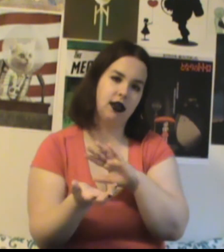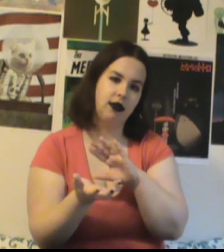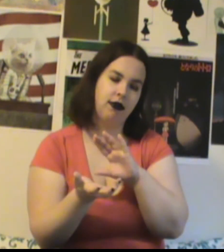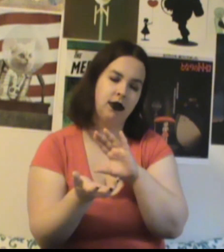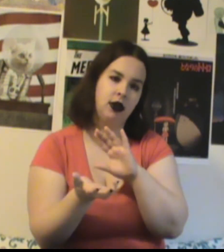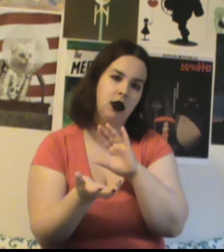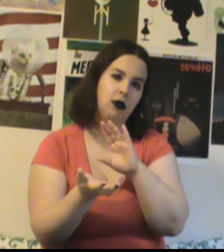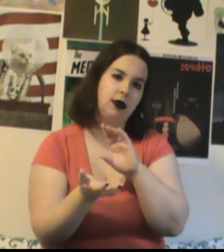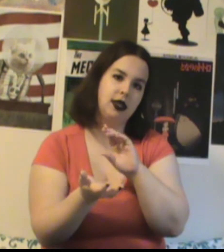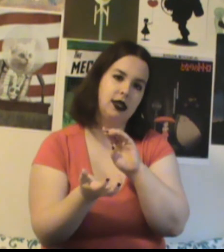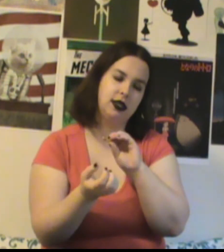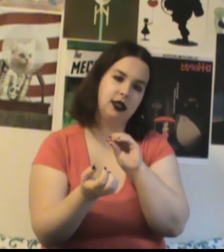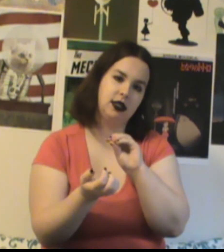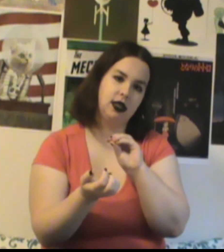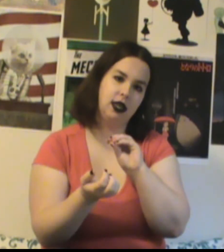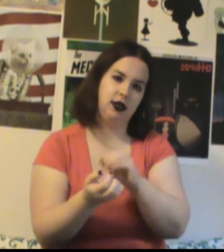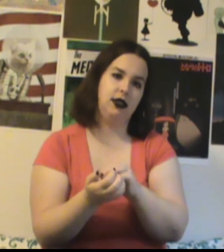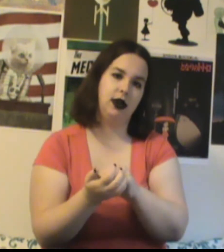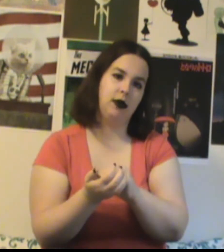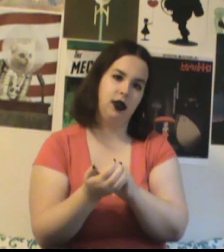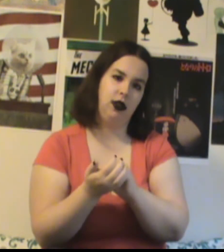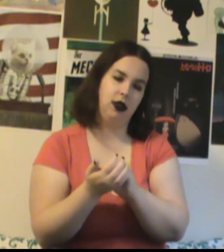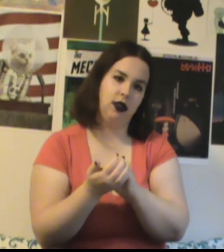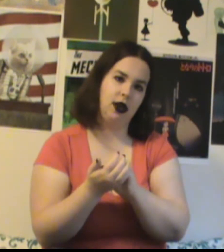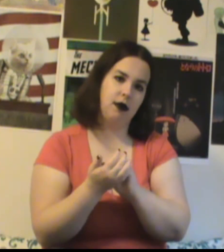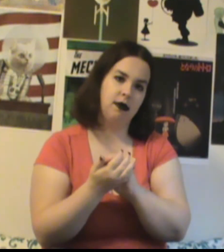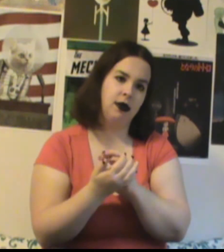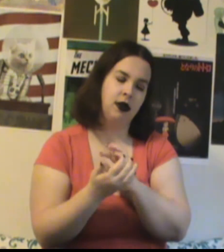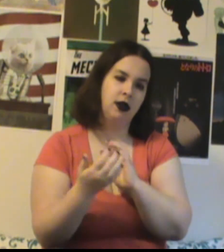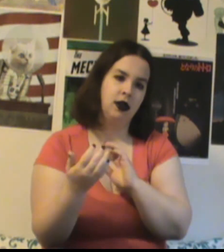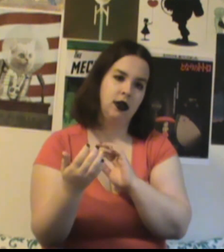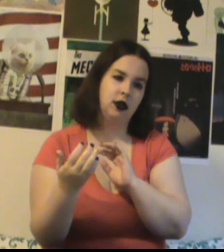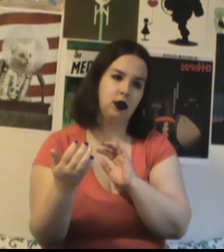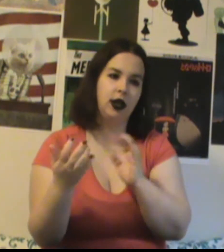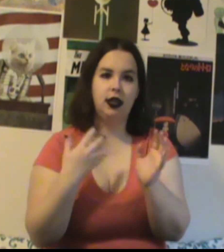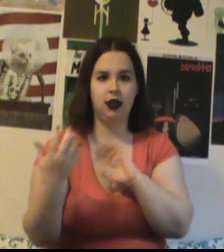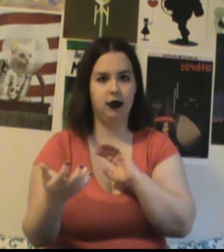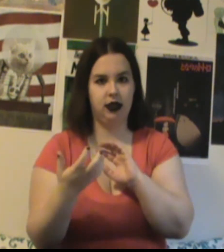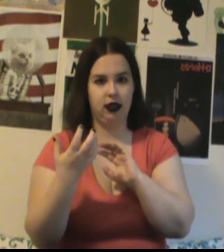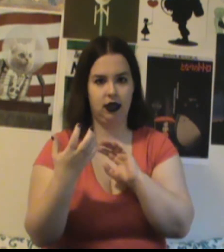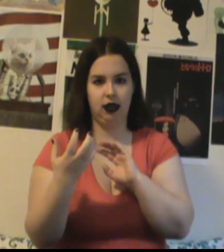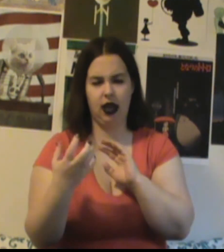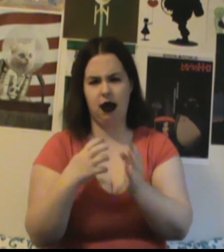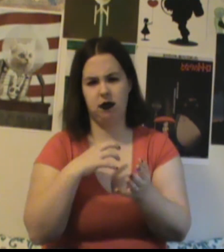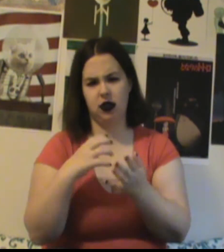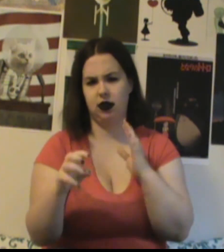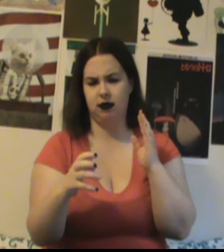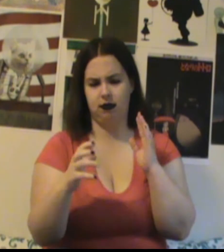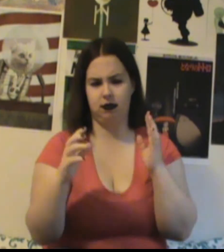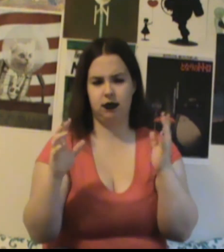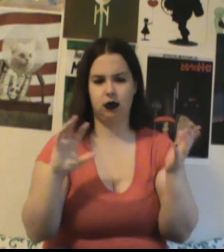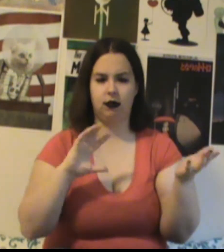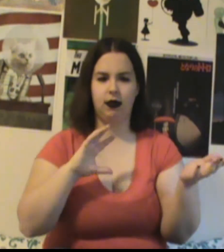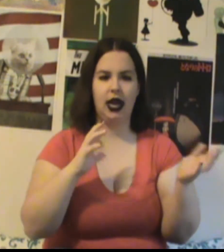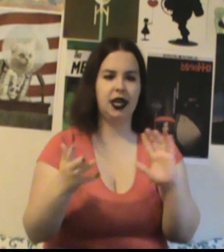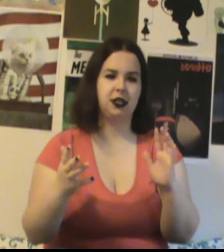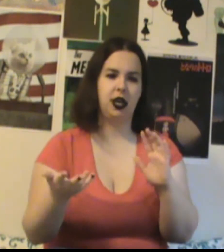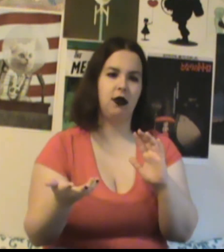Olive was interesting, with them trying to deal with the gap in their sort of age now and